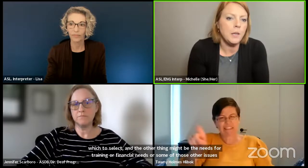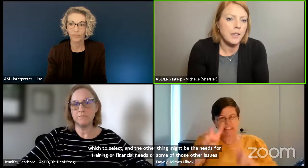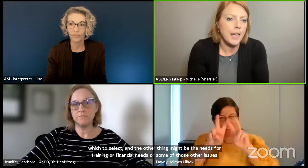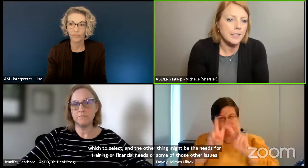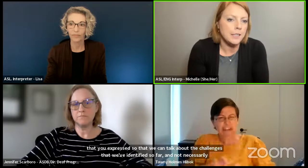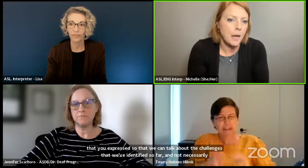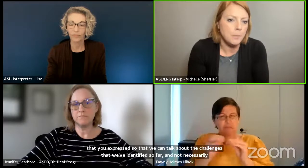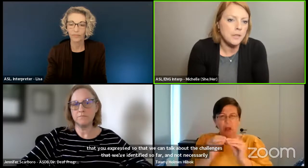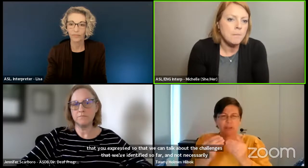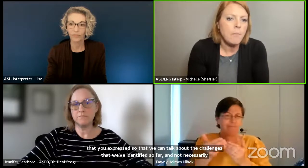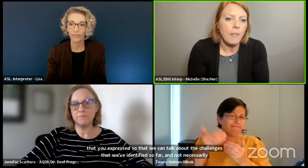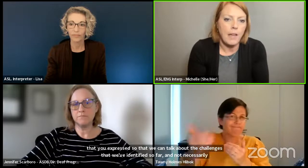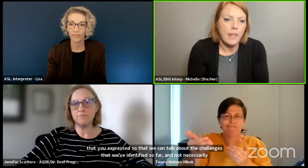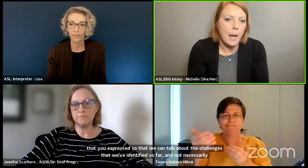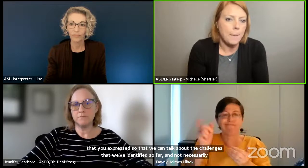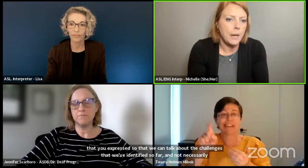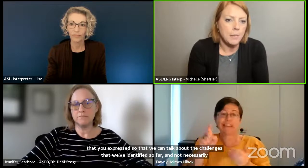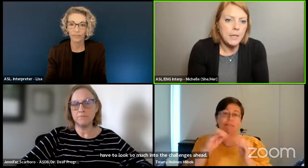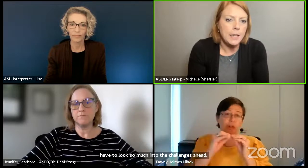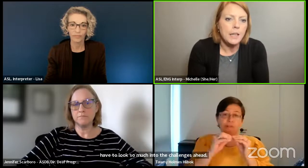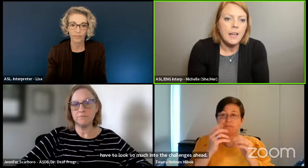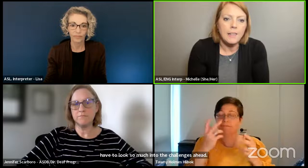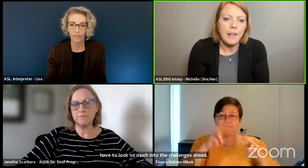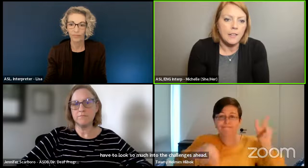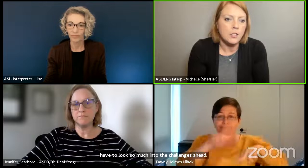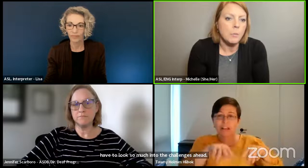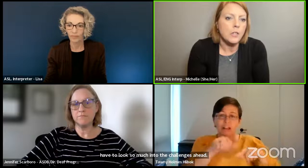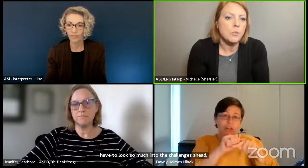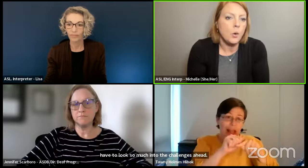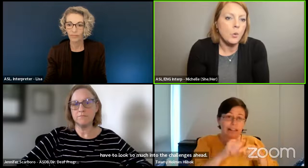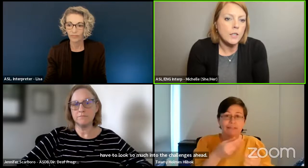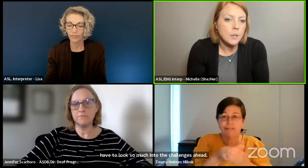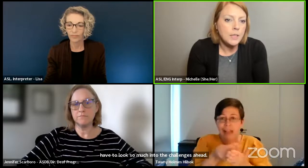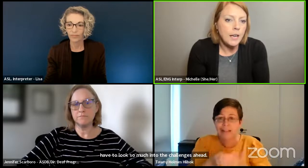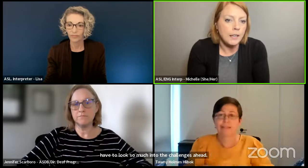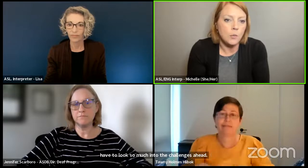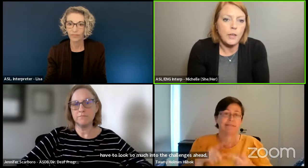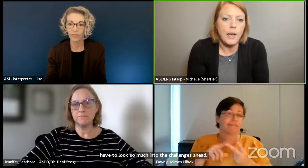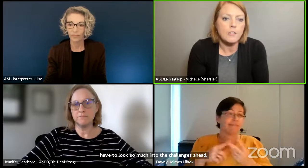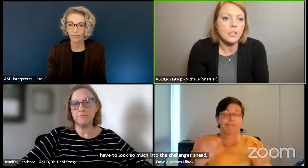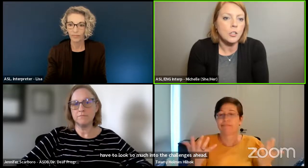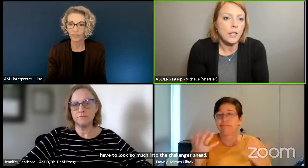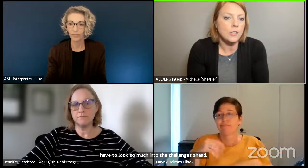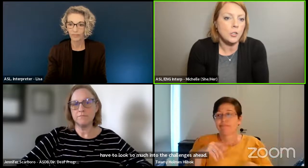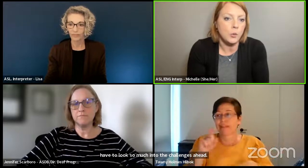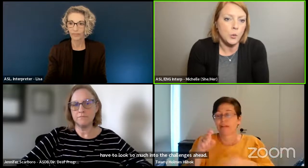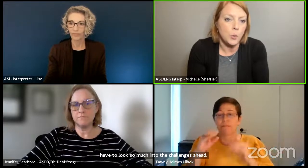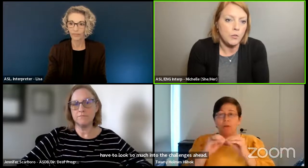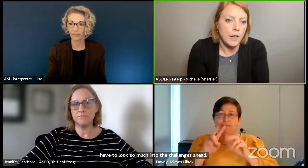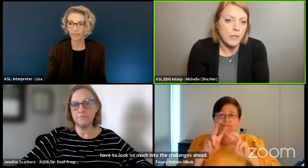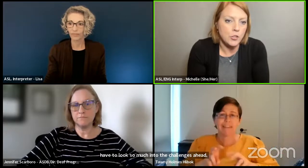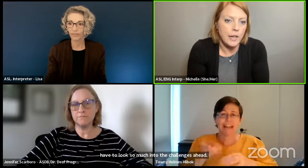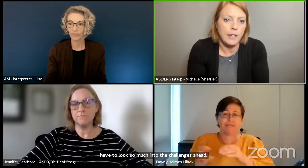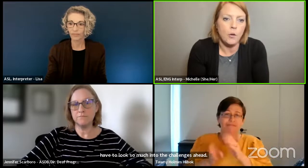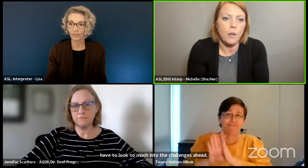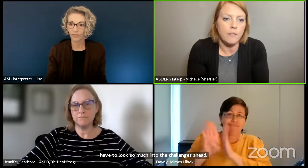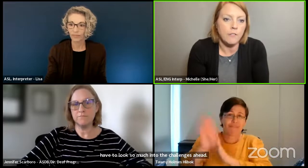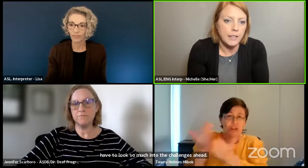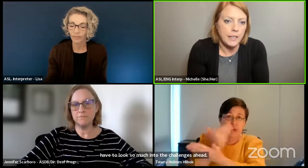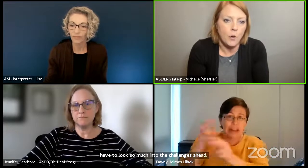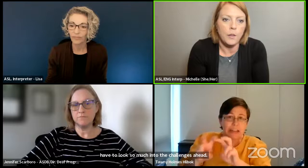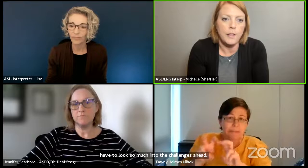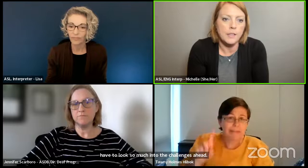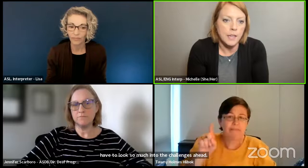which would be the next steps. And that might be that there's much more work to be done. We have to look into who will provide the training